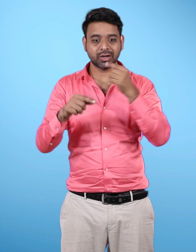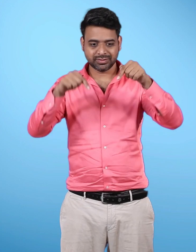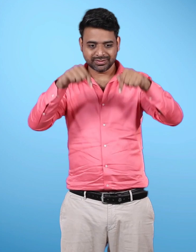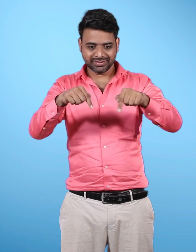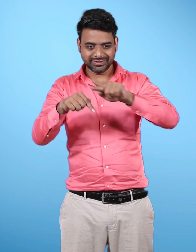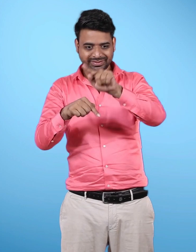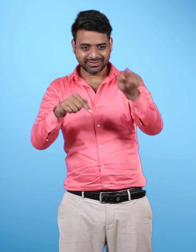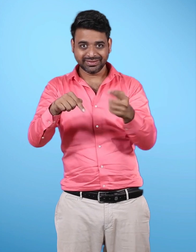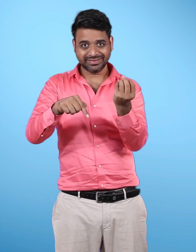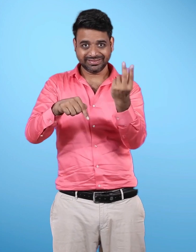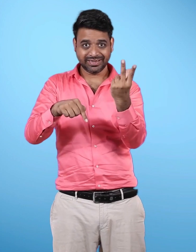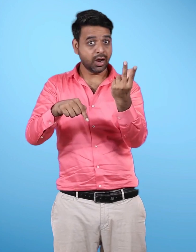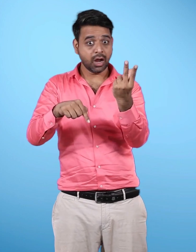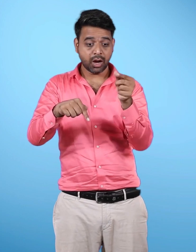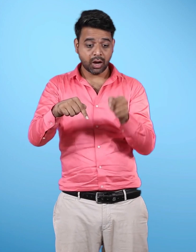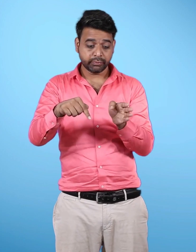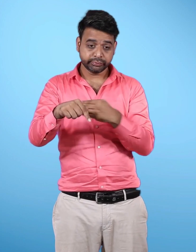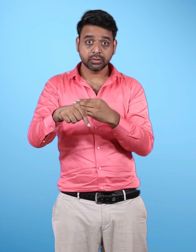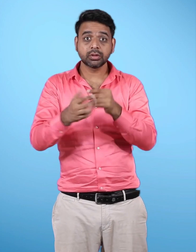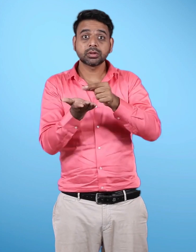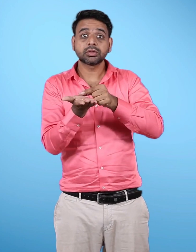If instead of safety pin we use an eraser?